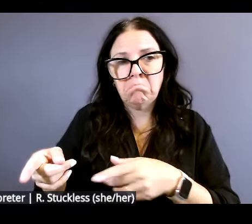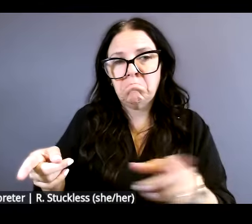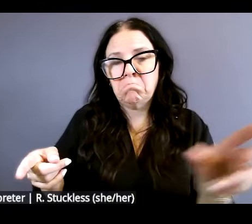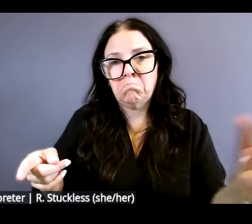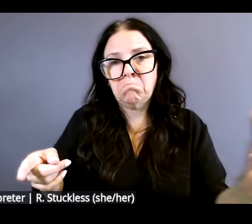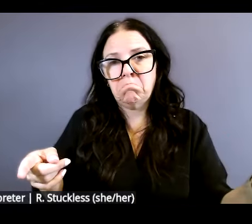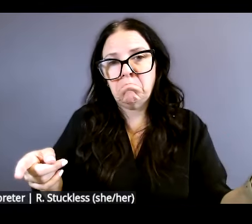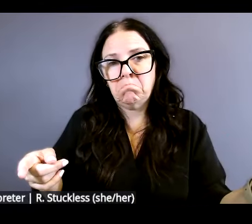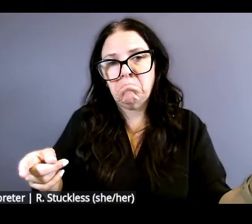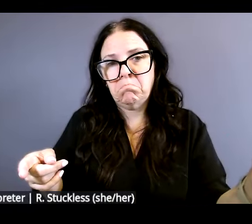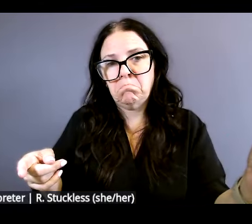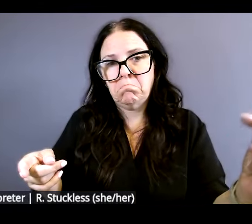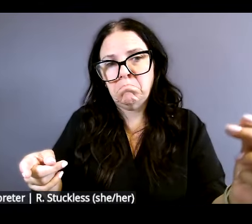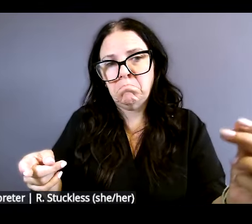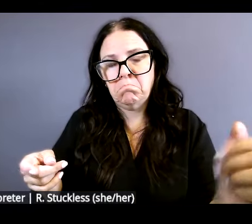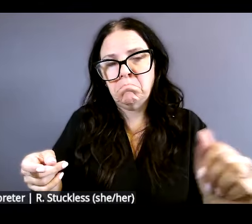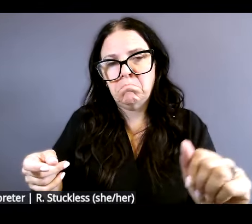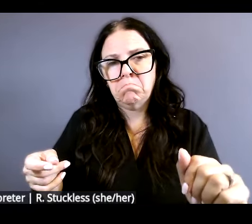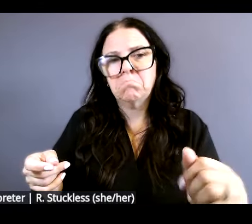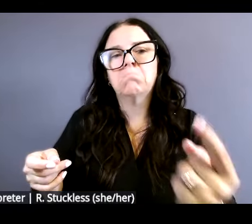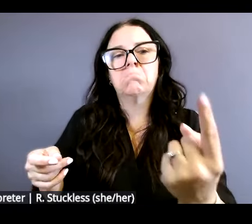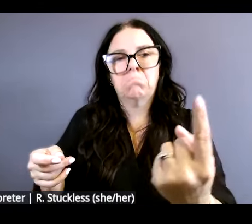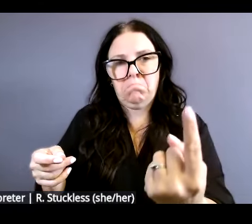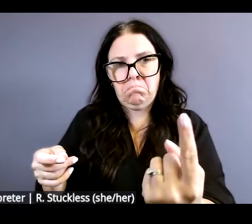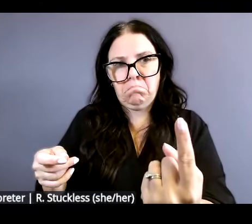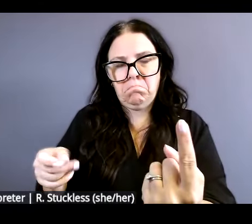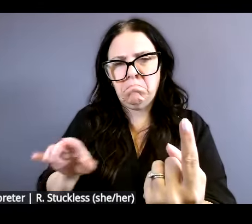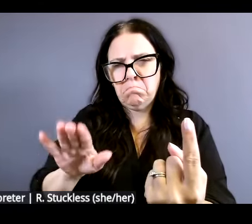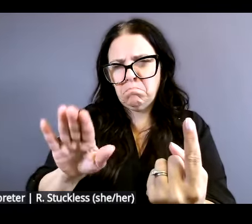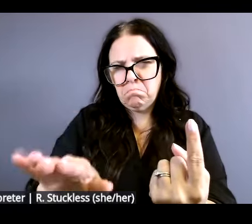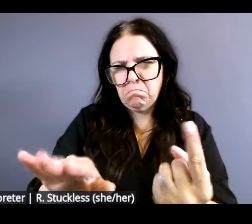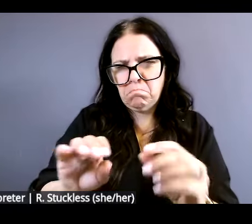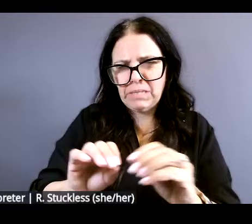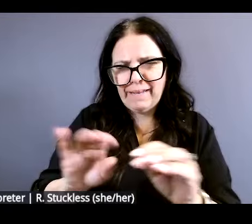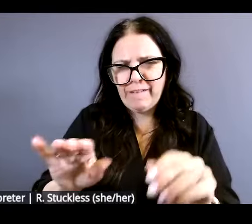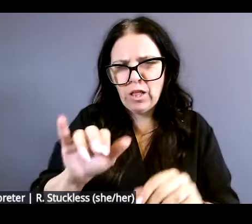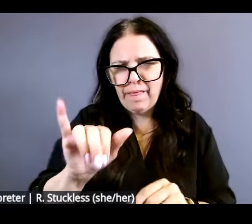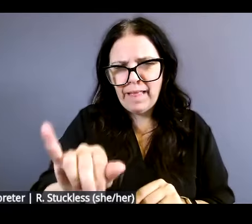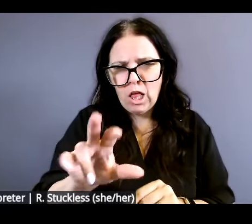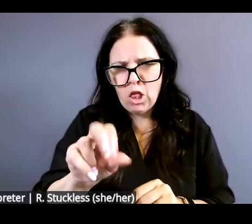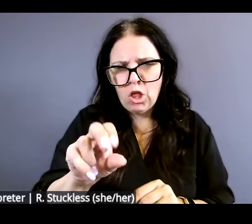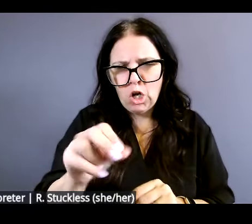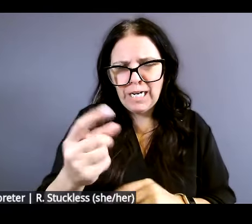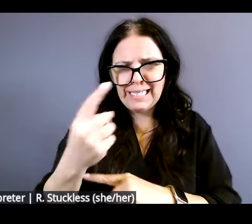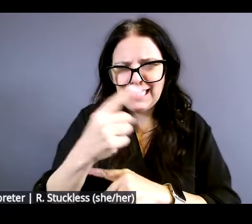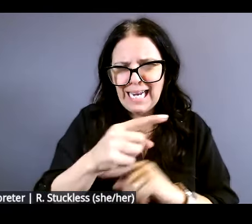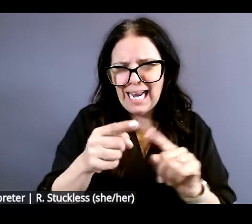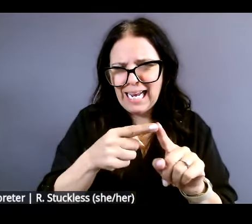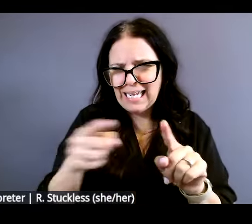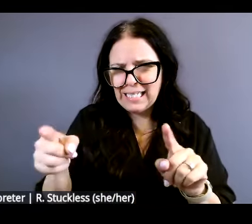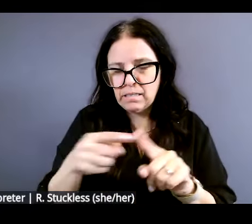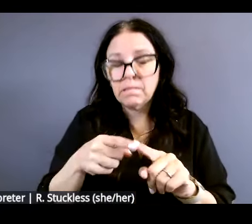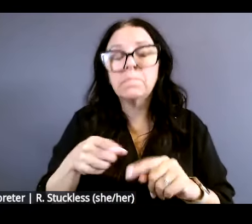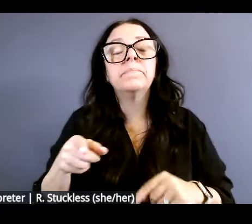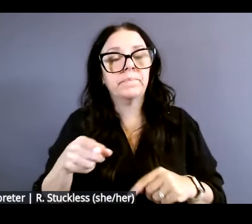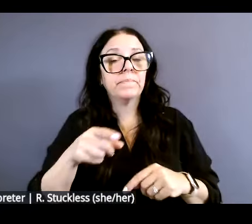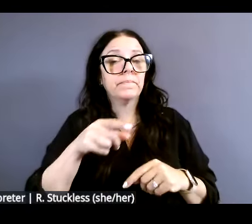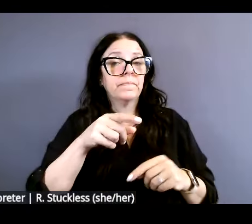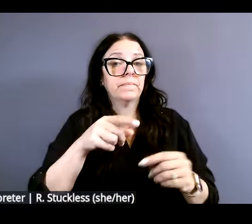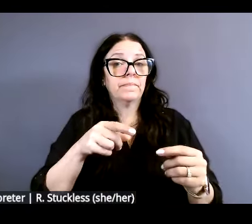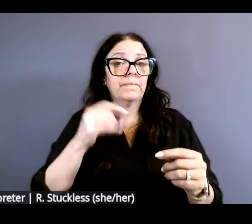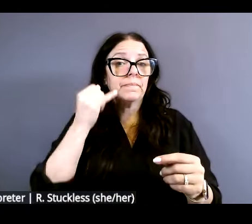The 30 days that it ran from. Yes. So 30 days from July 2nd is